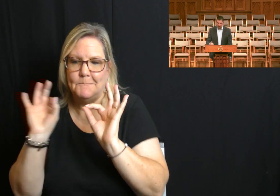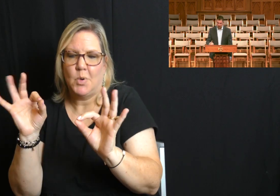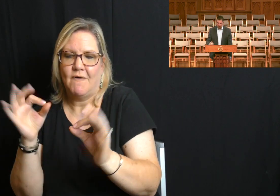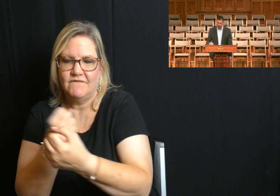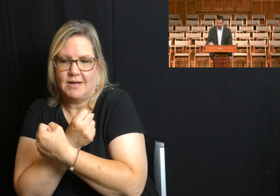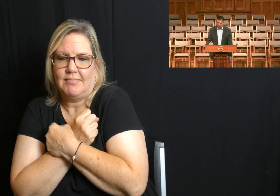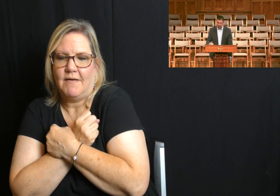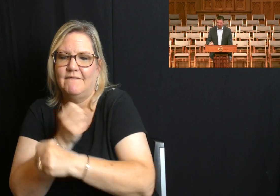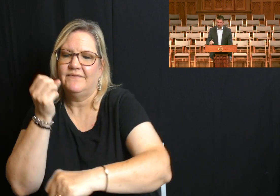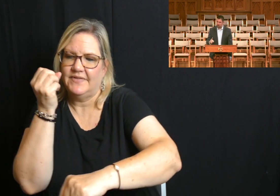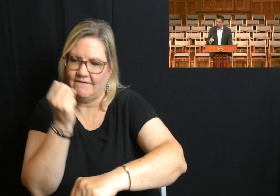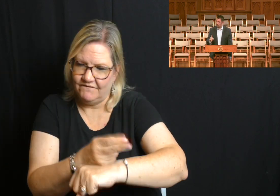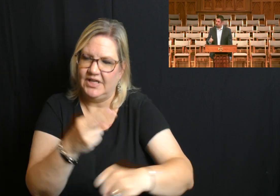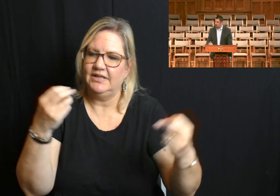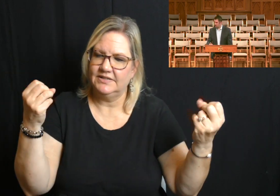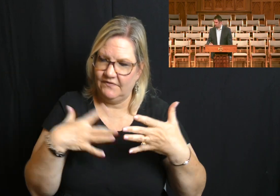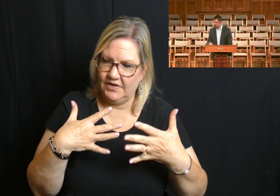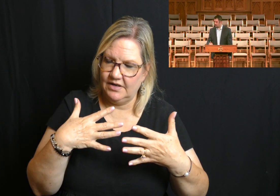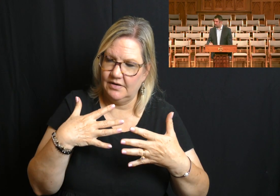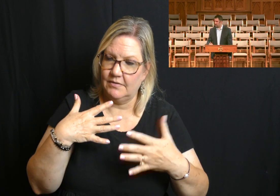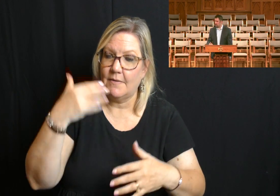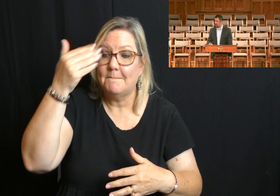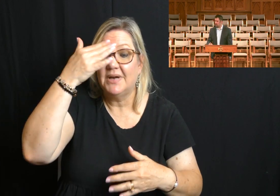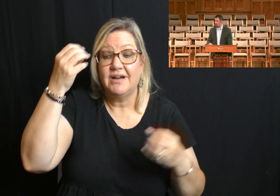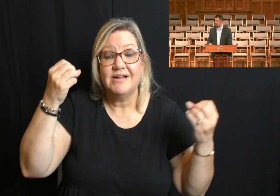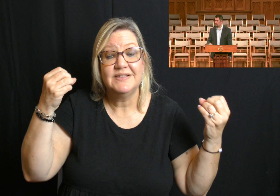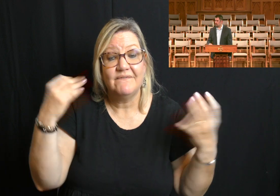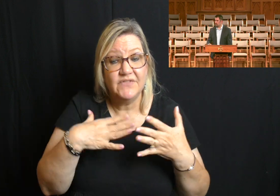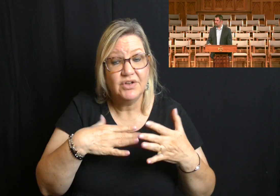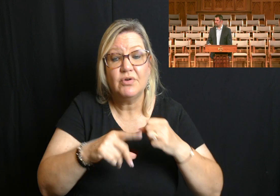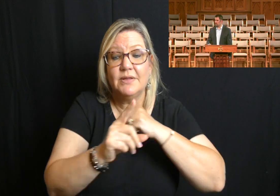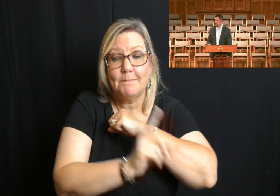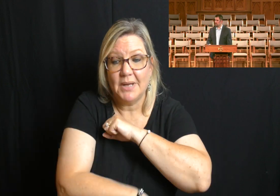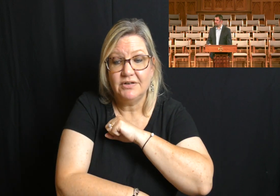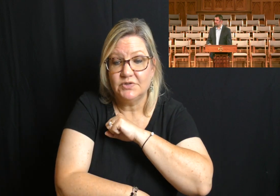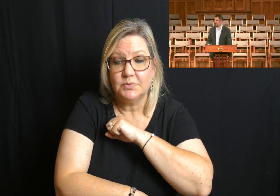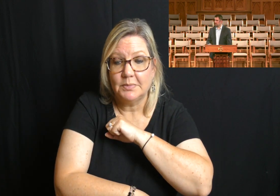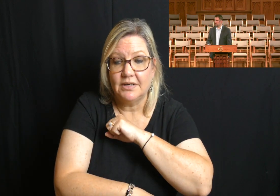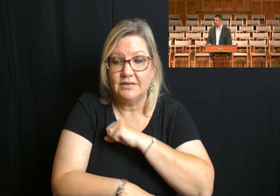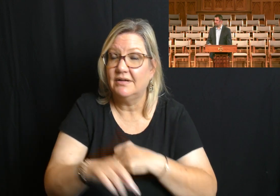fear has to do with punishment.